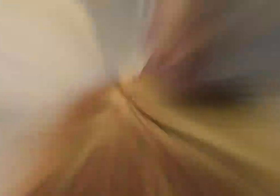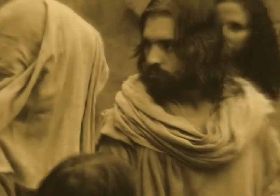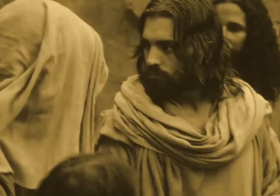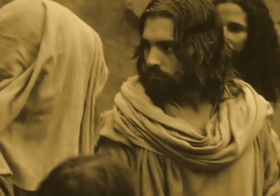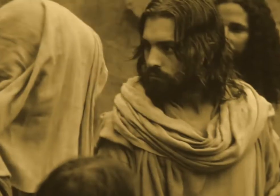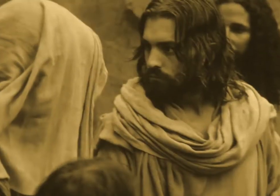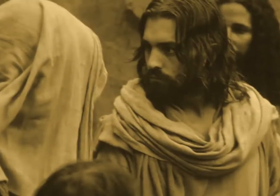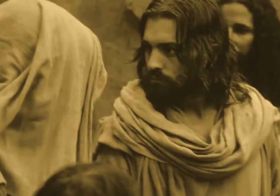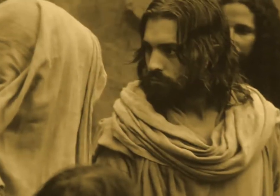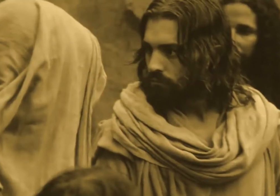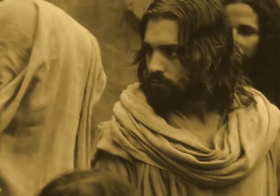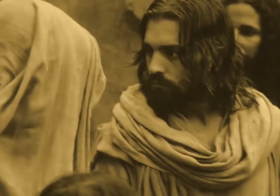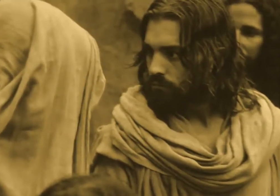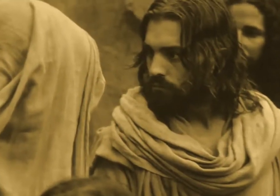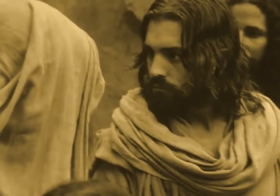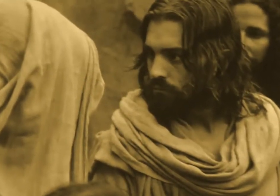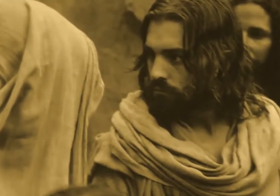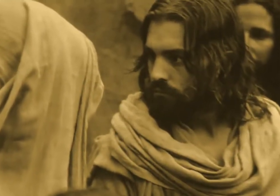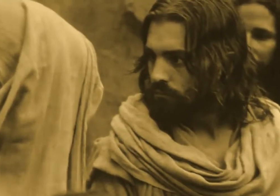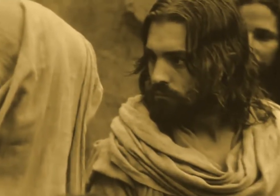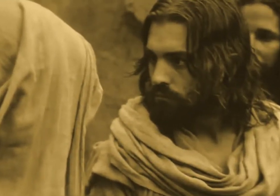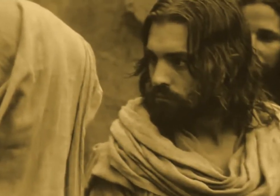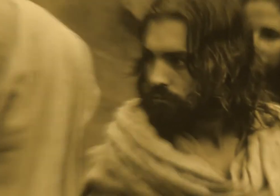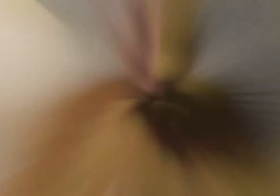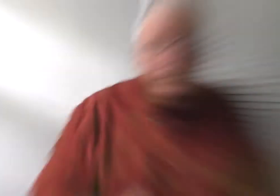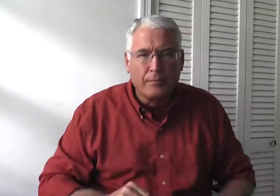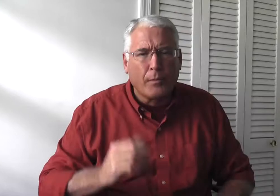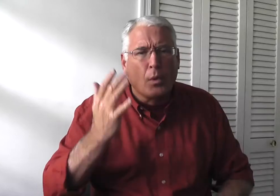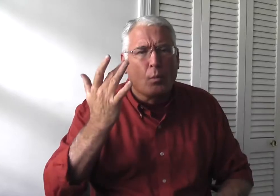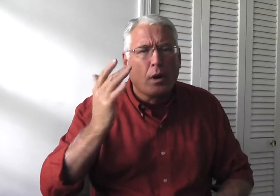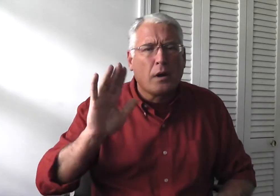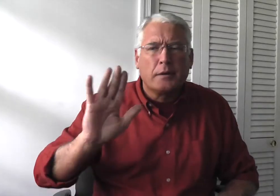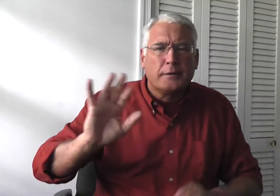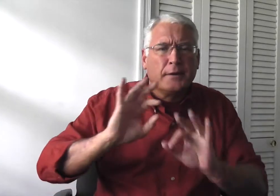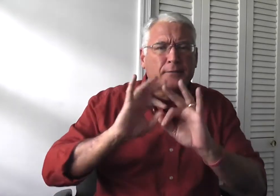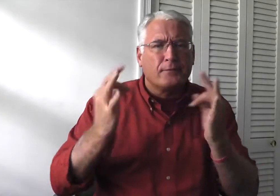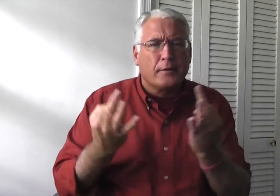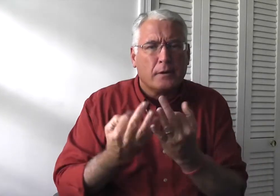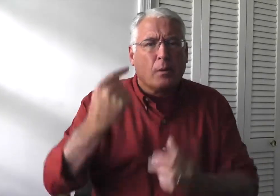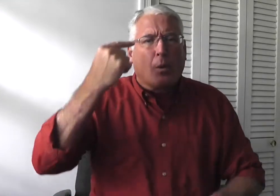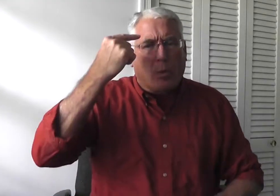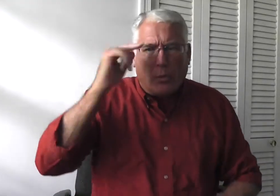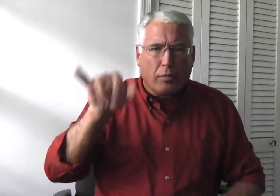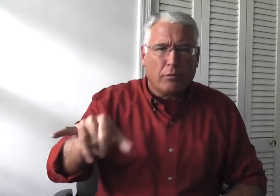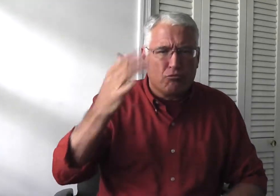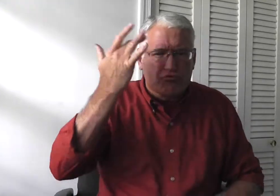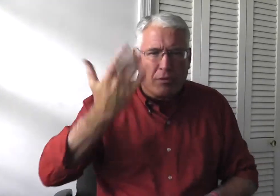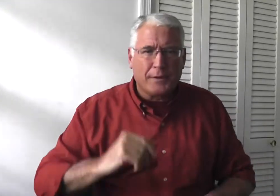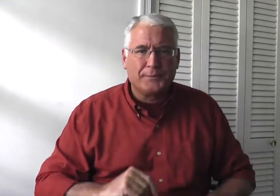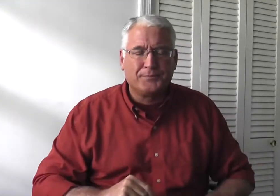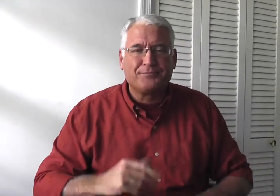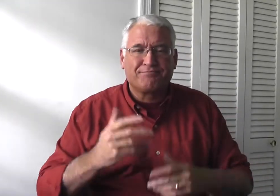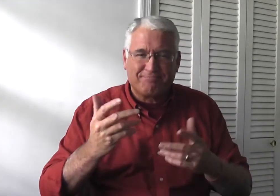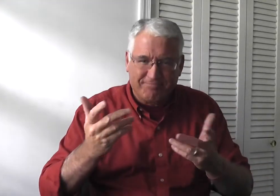thought he was crazy. Why did Jesus' family think that